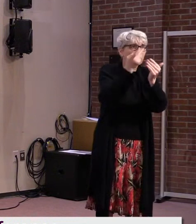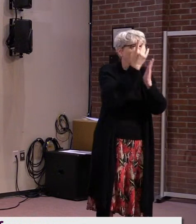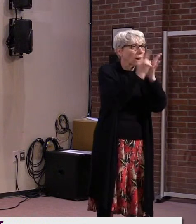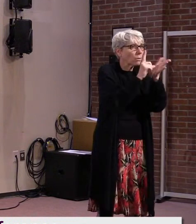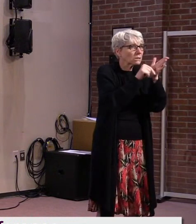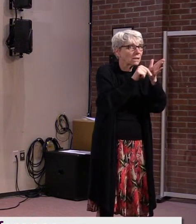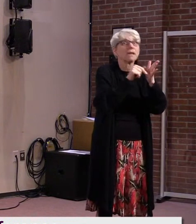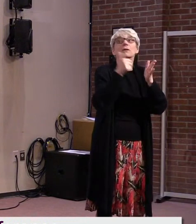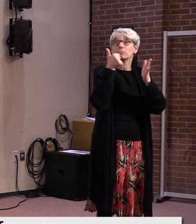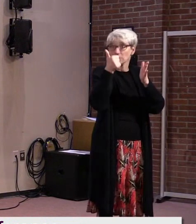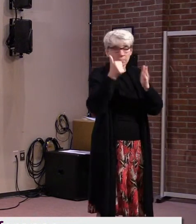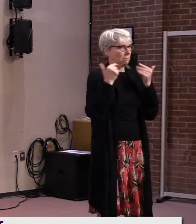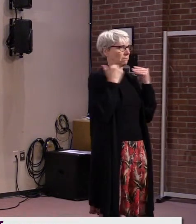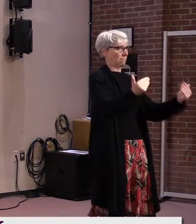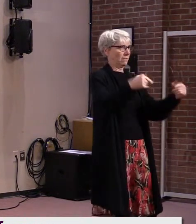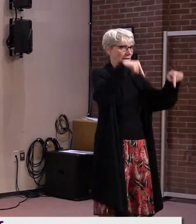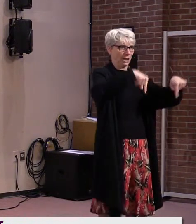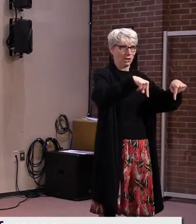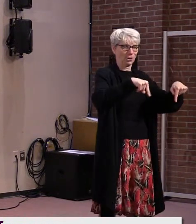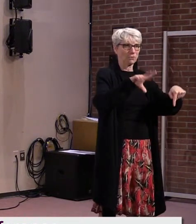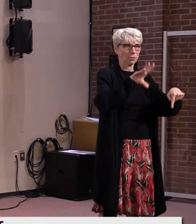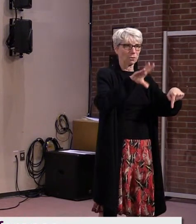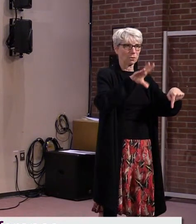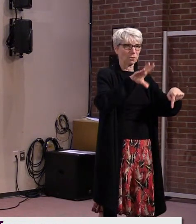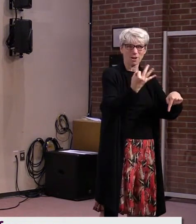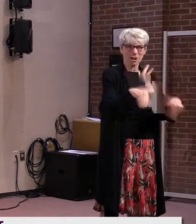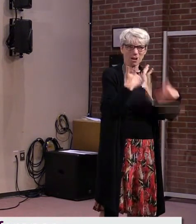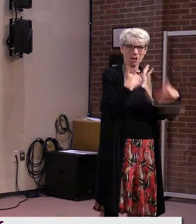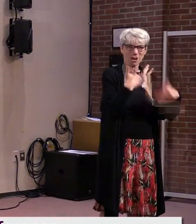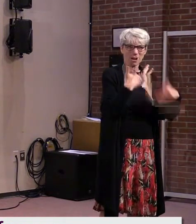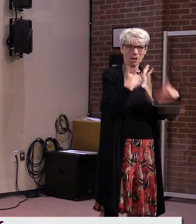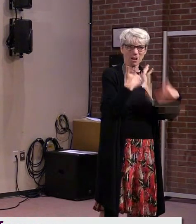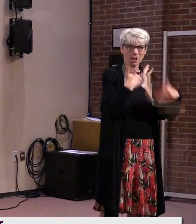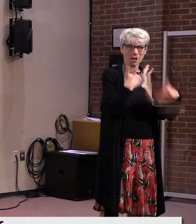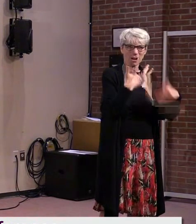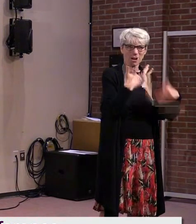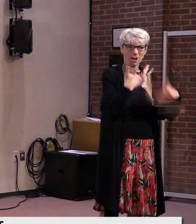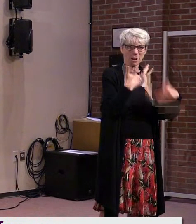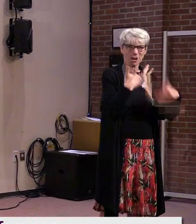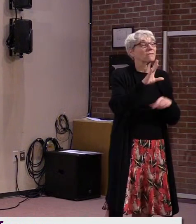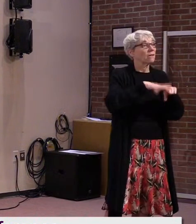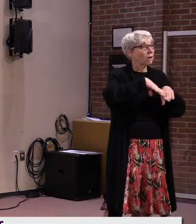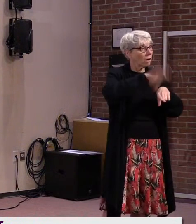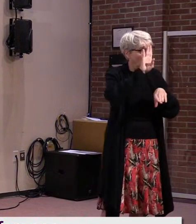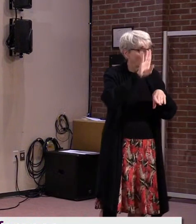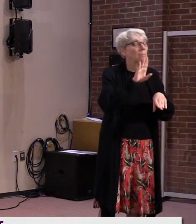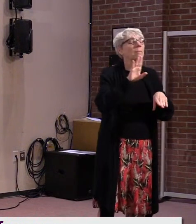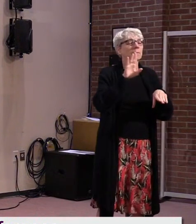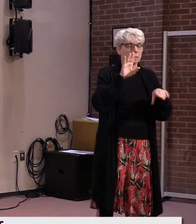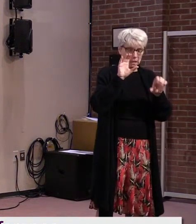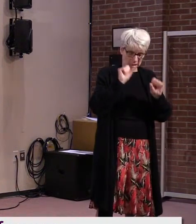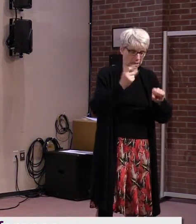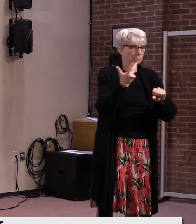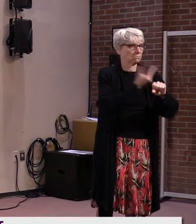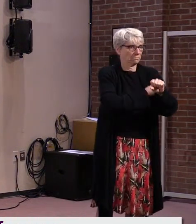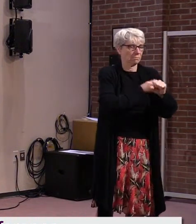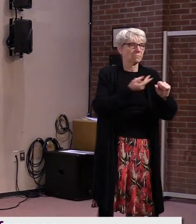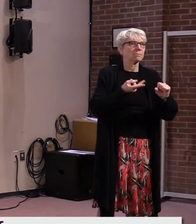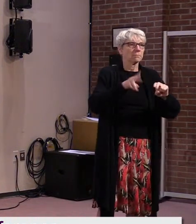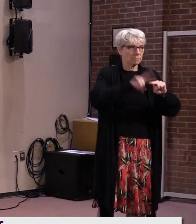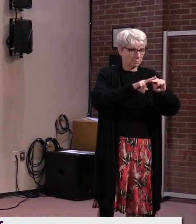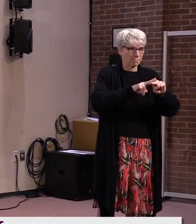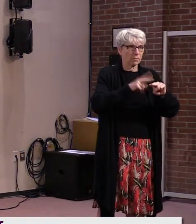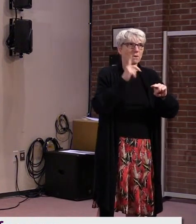75 years of age and older were able to begin appointments to get a booster dose of the Pfizer